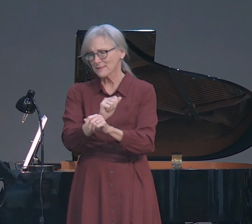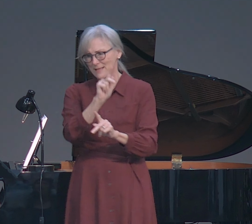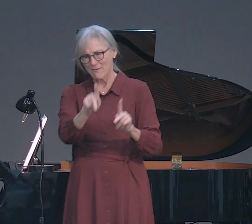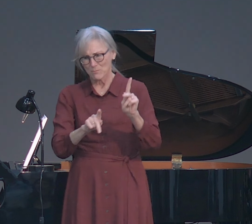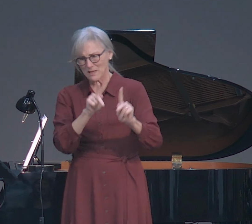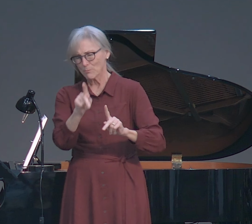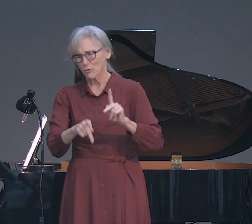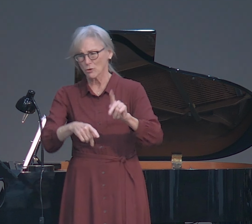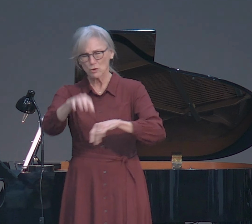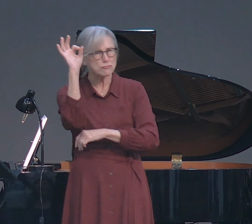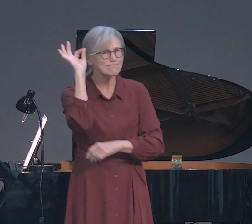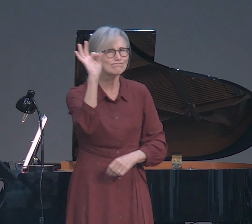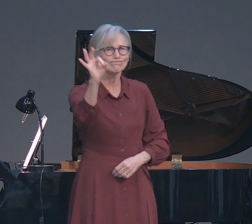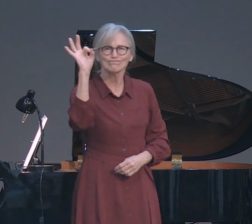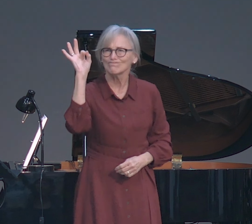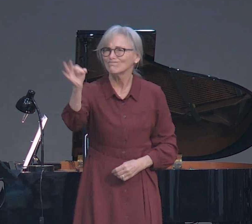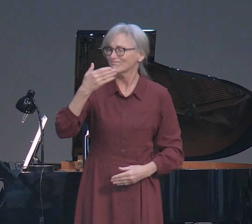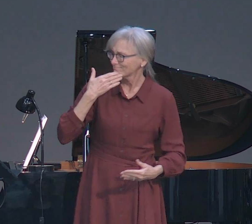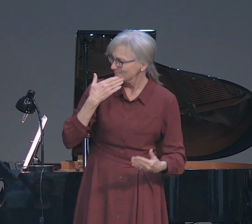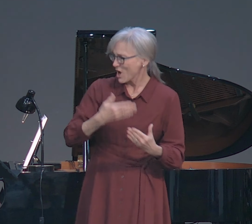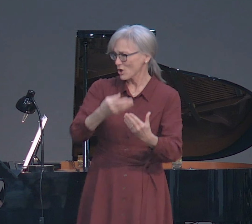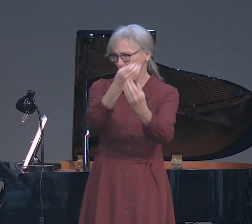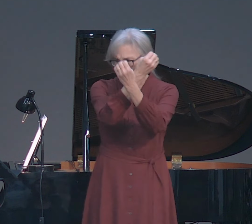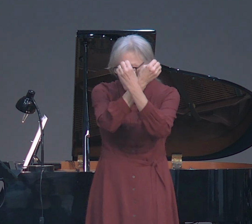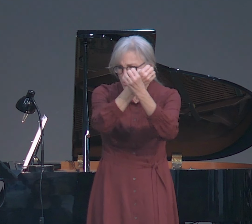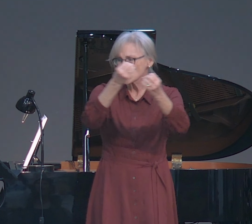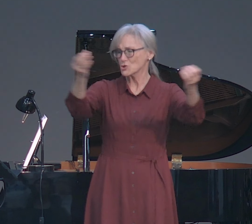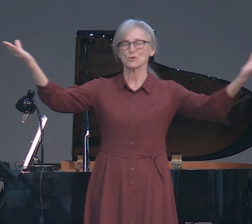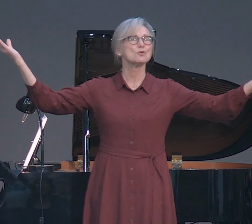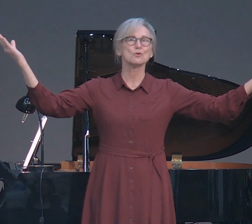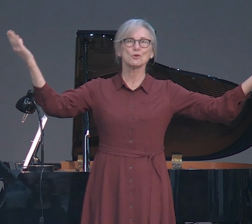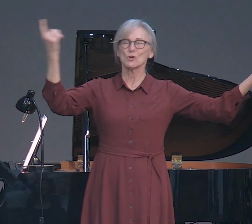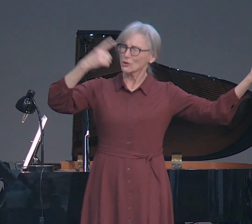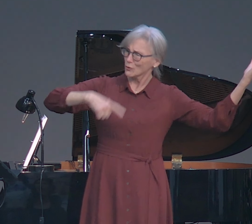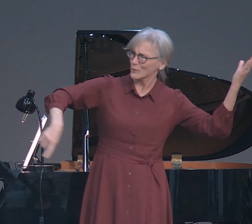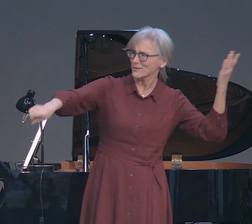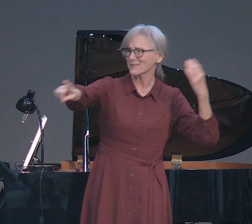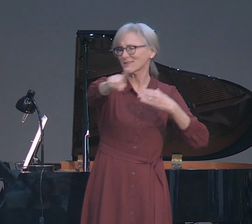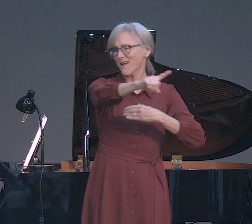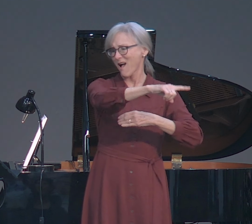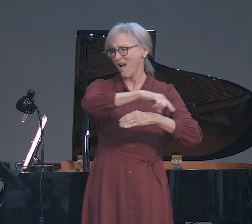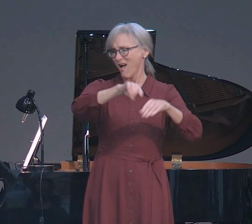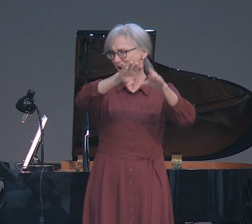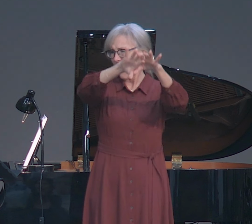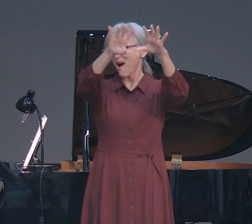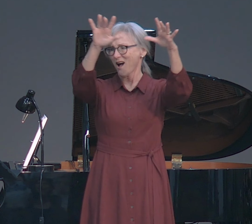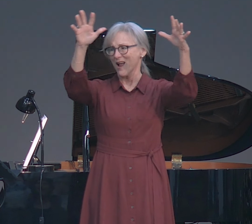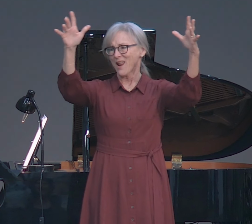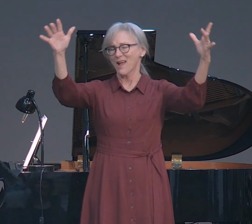lost, to deliver captives and to preach good